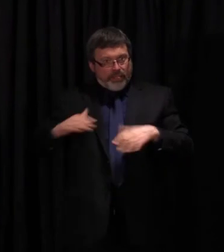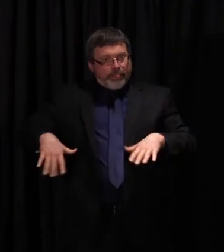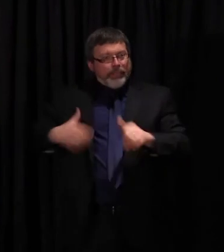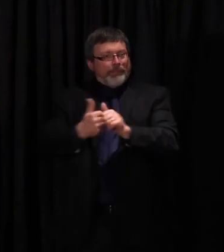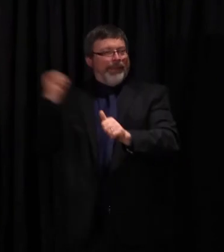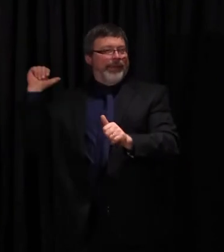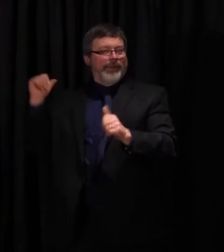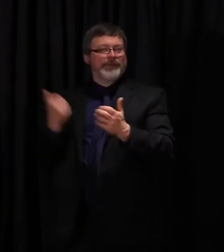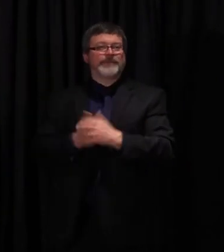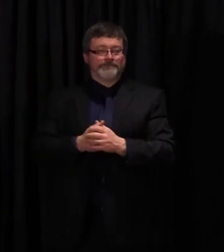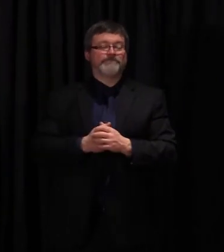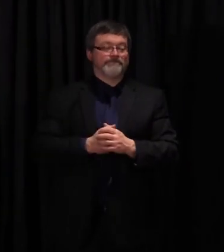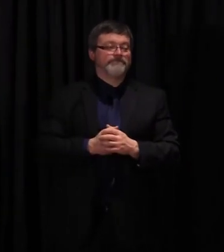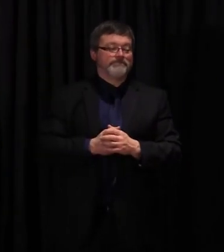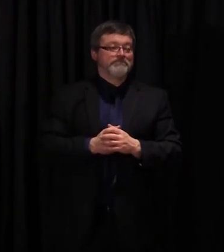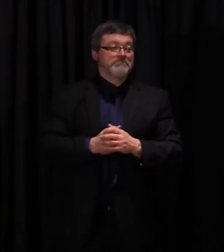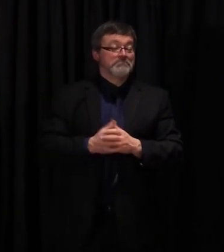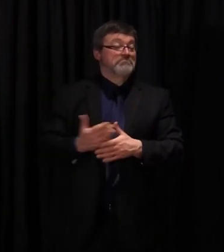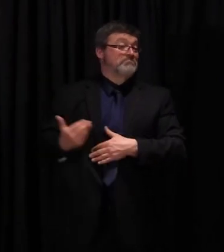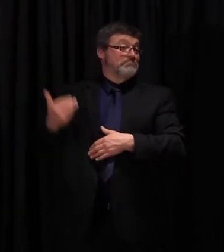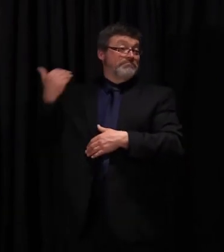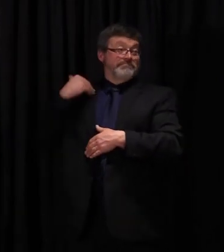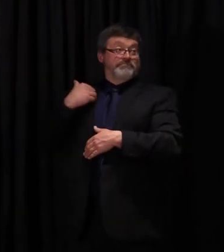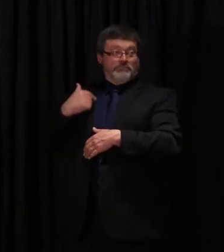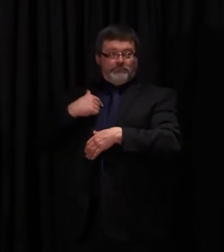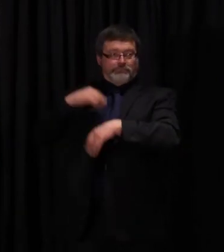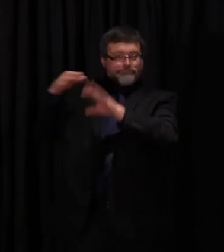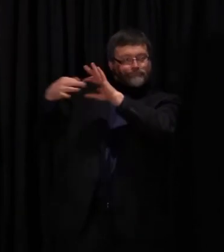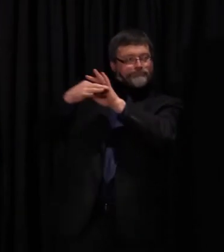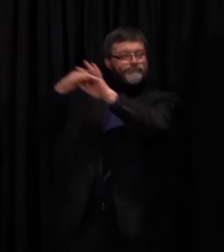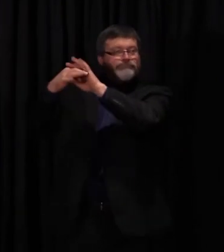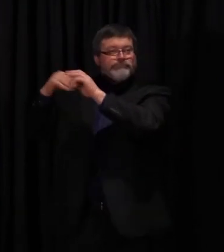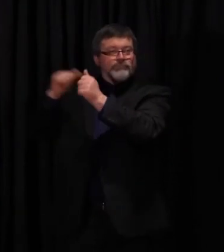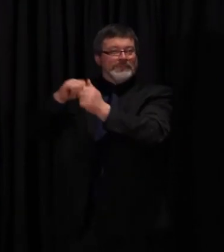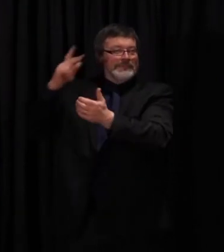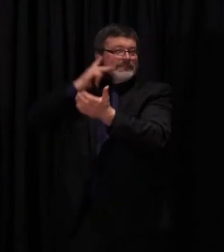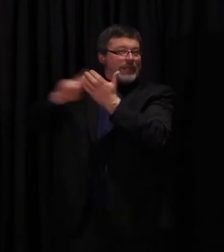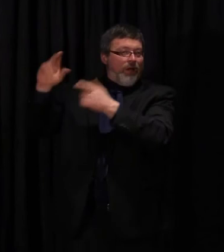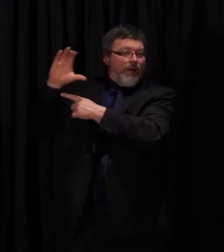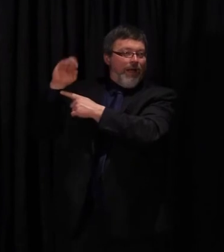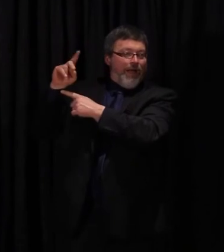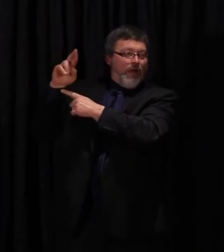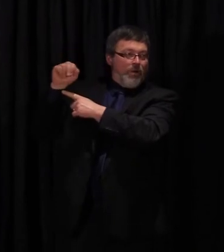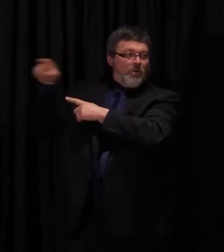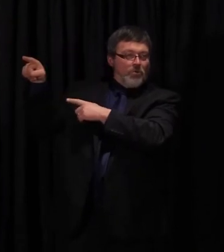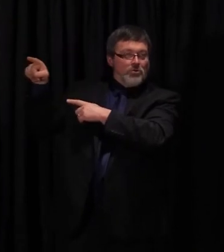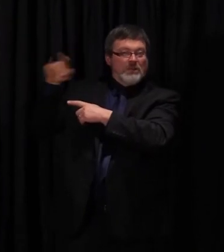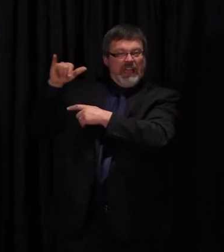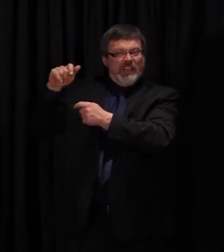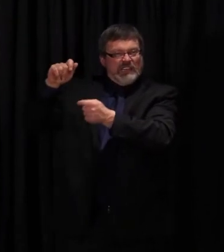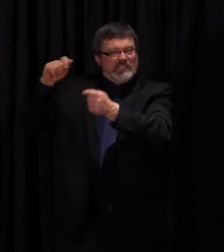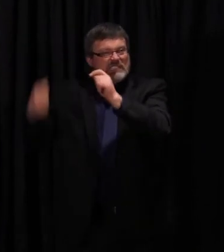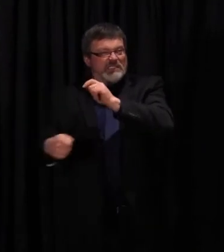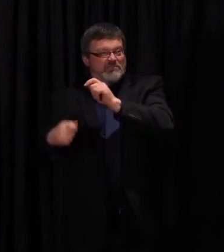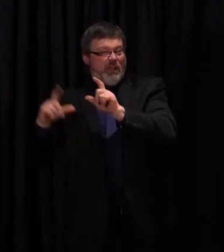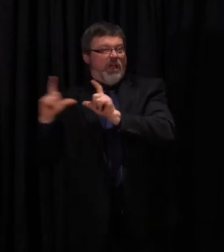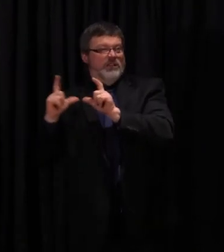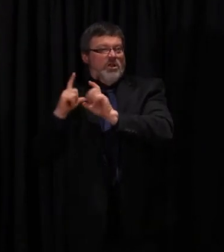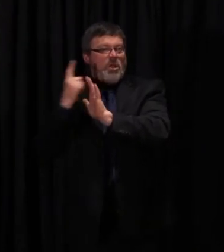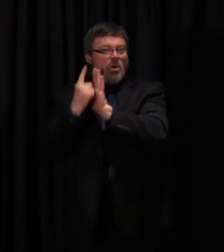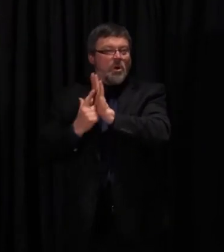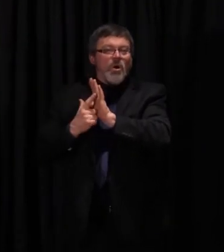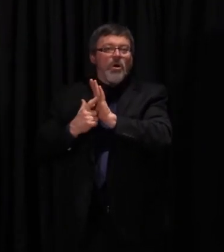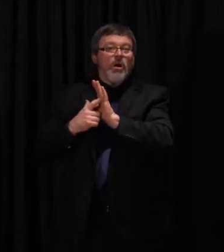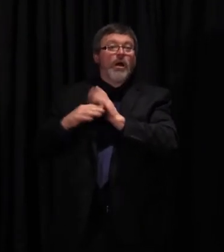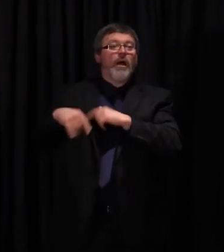In the past, we've worked with Secretary of State Condos to improve our licensing laws, becoming one of the first states